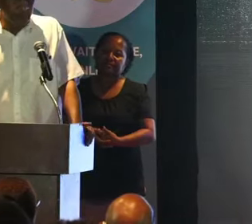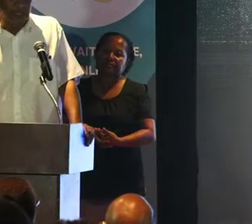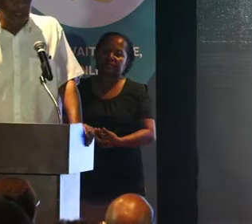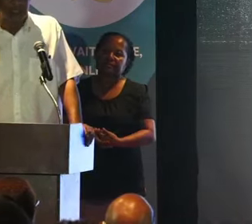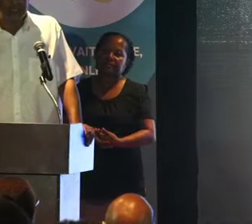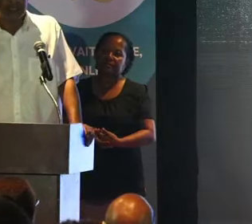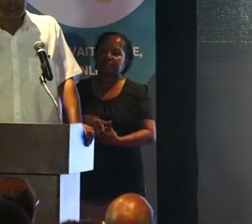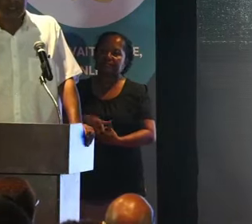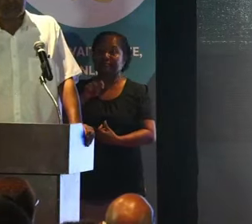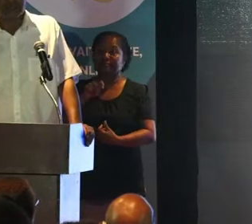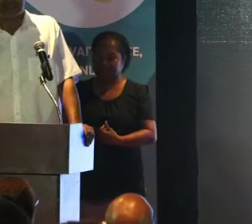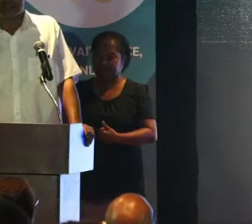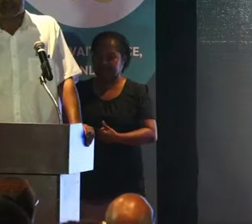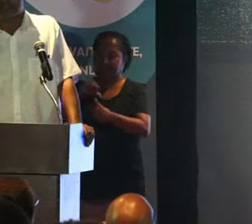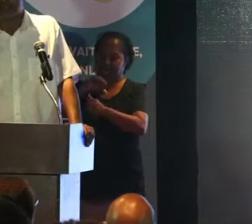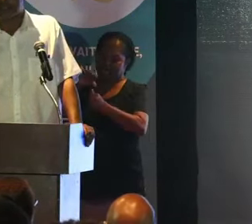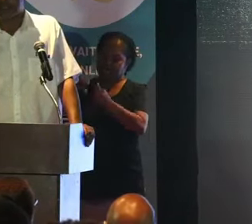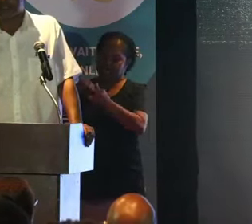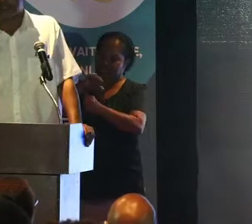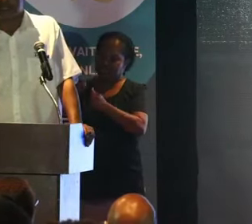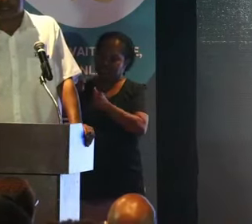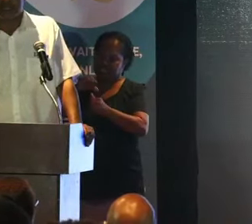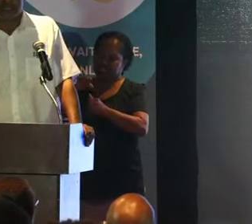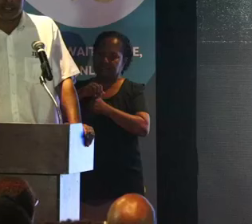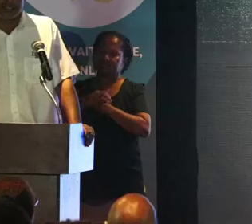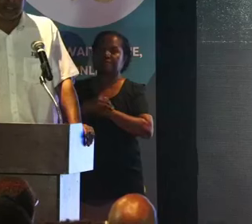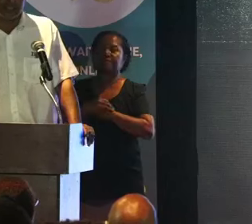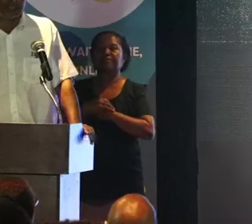The next entity is associations.